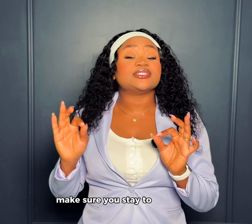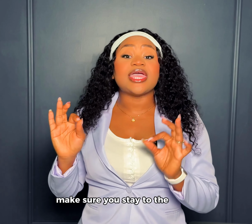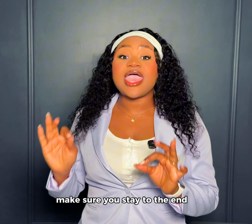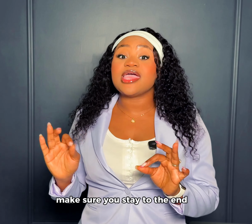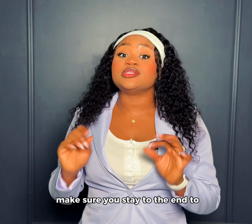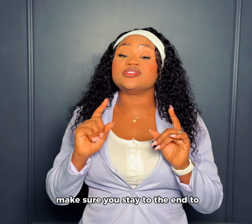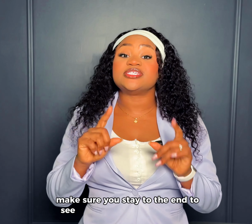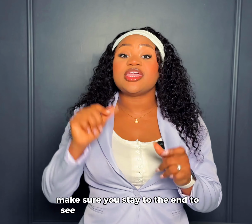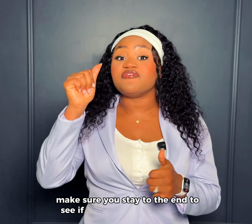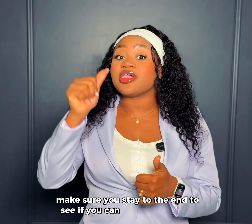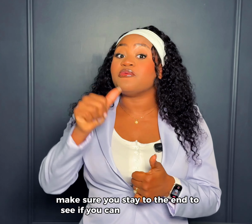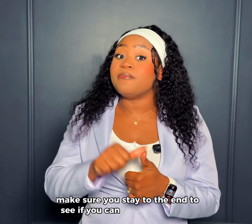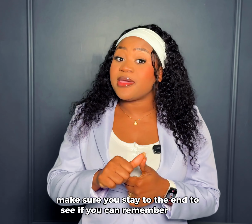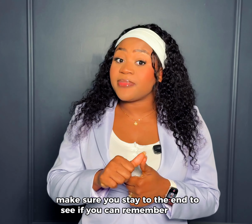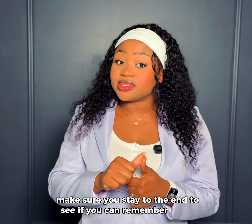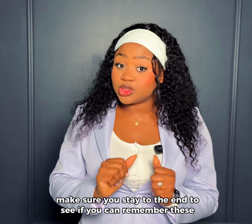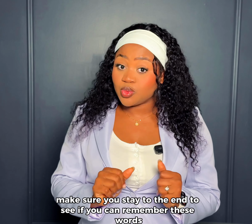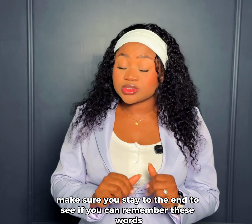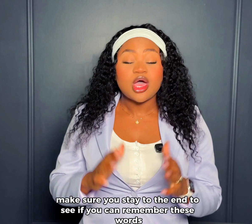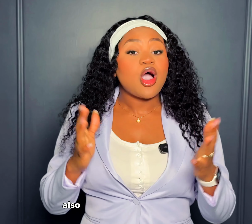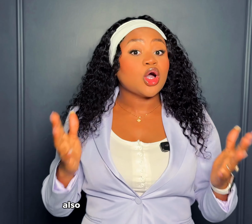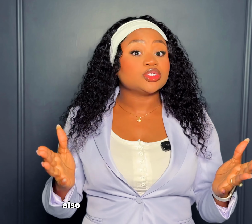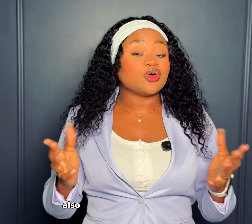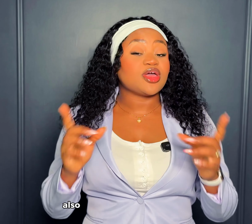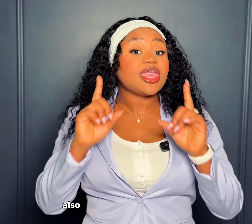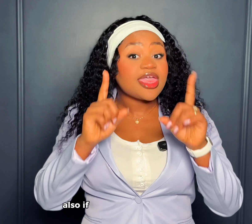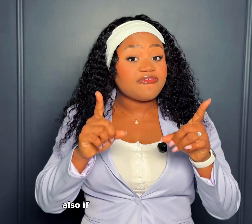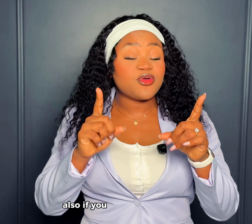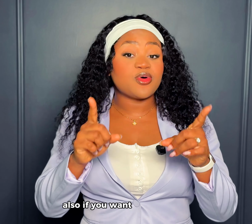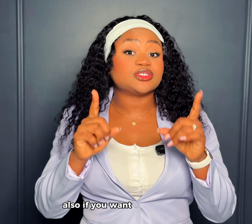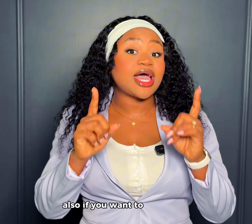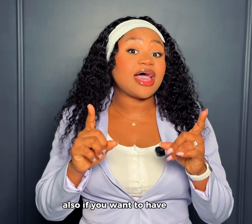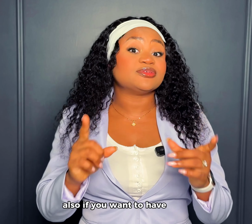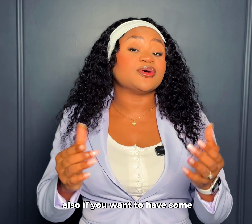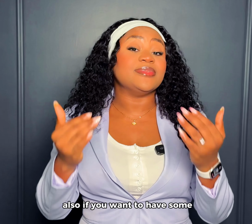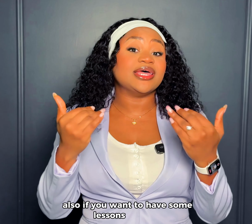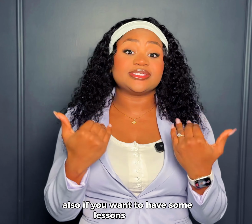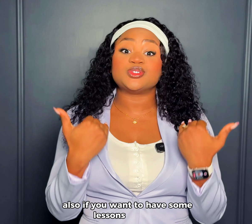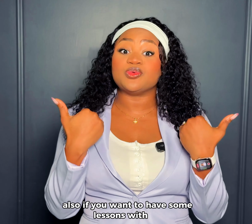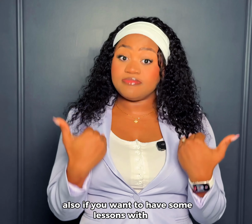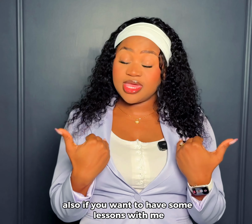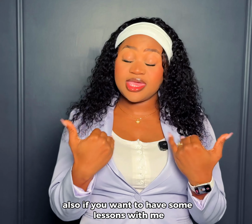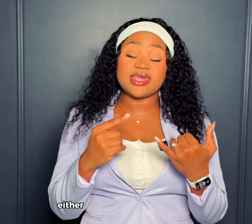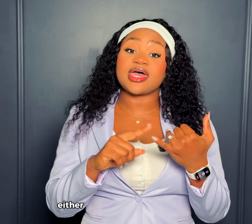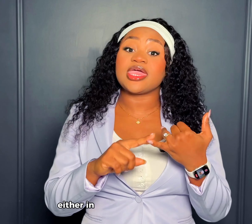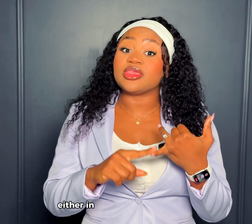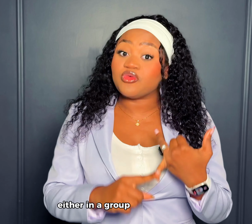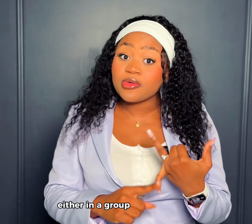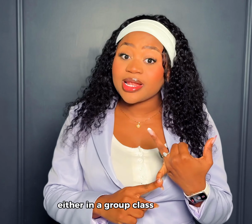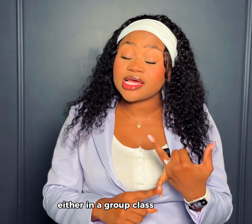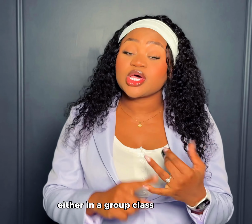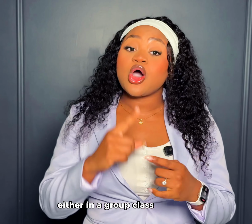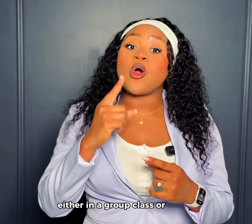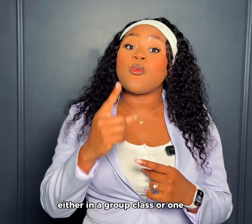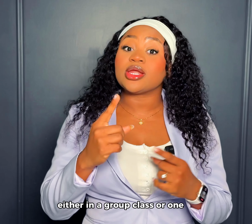the end to see if you can remember these words. Also, if you want to have some lessons with me, either in a group class or